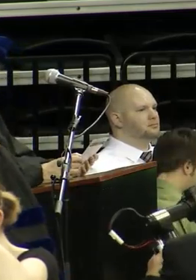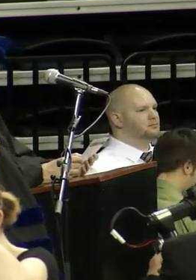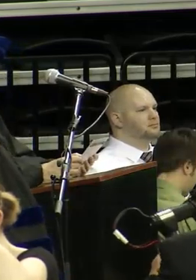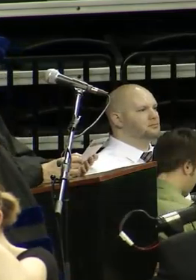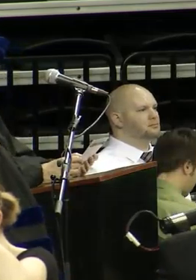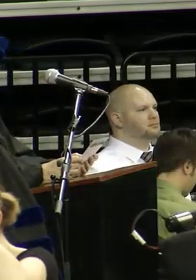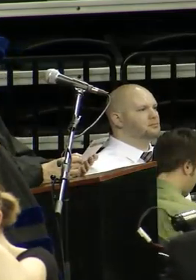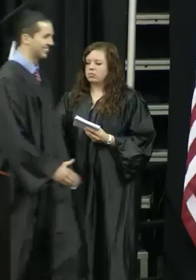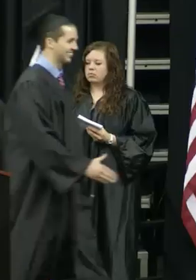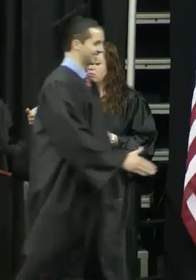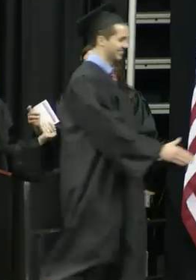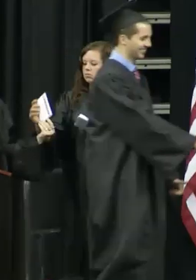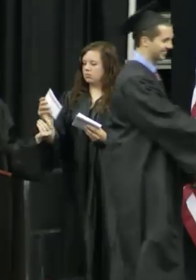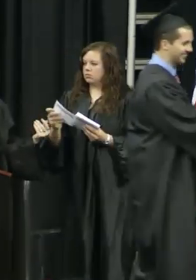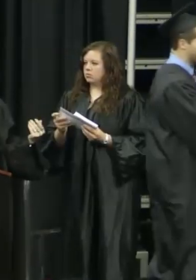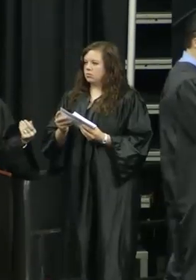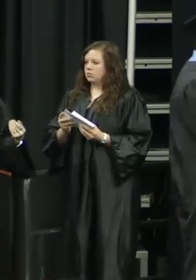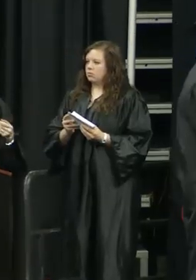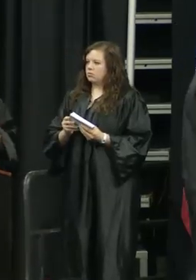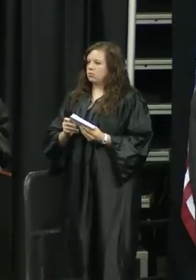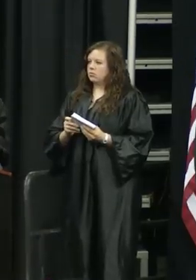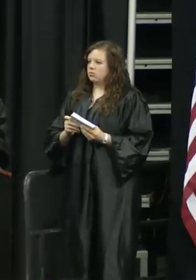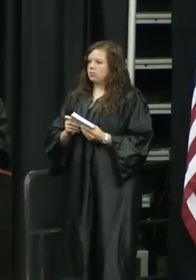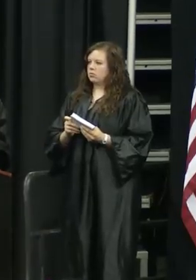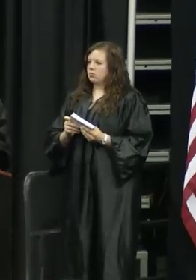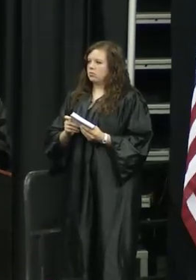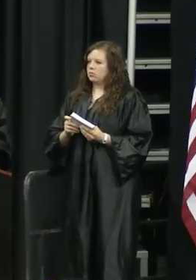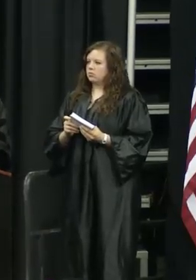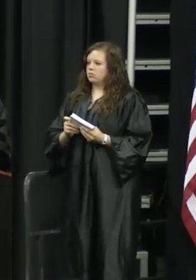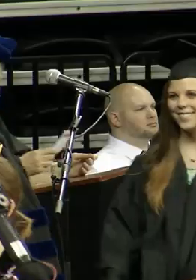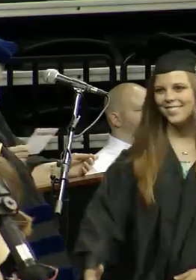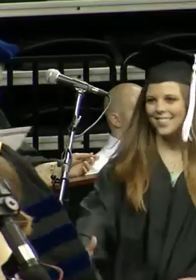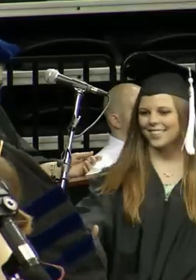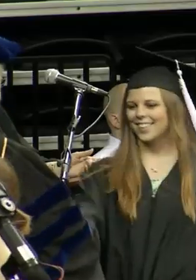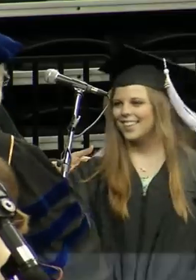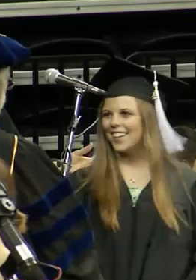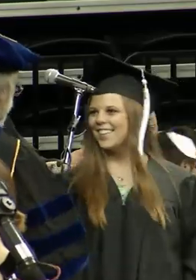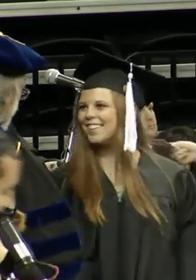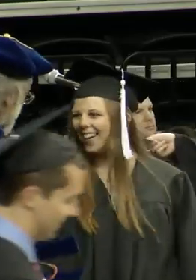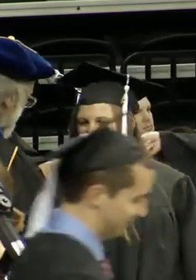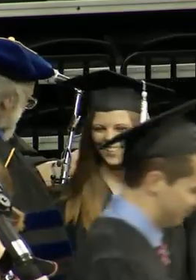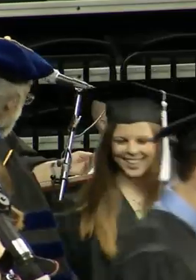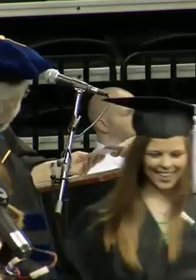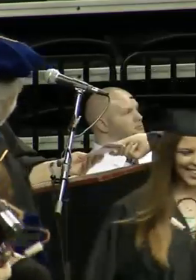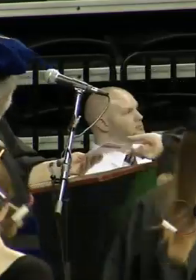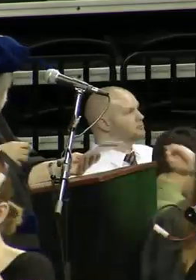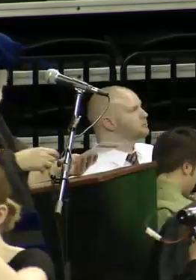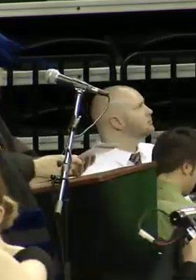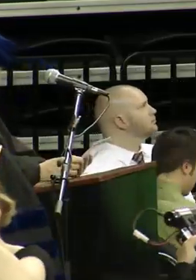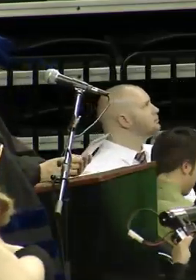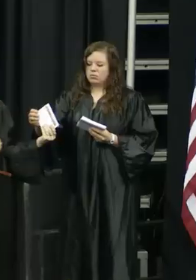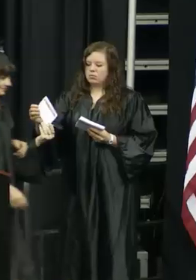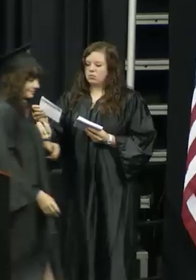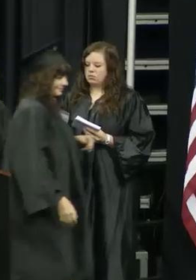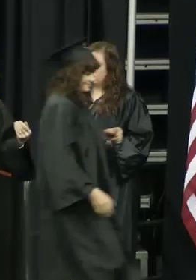Anthony Dahlberg. Courtney Richards. Samantha Callahan.